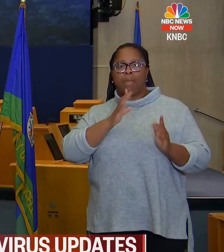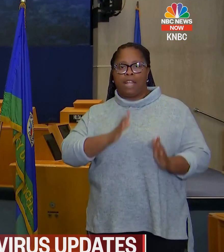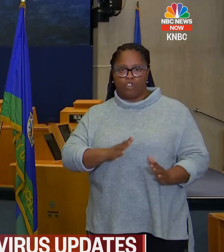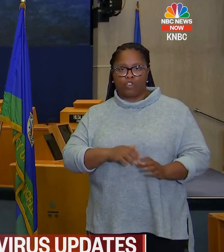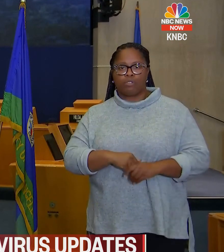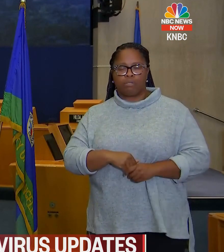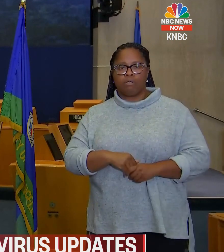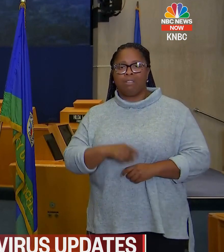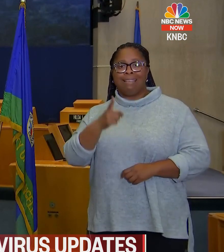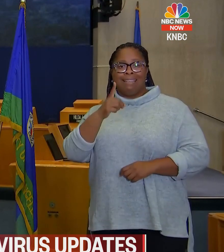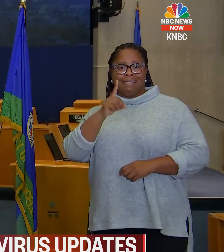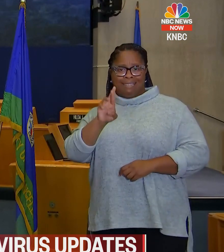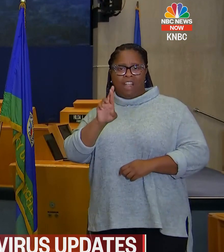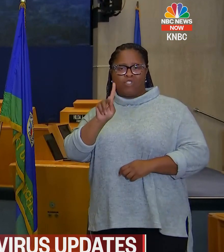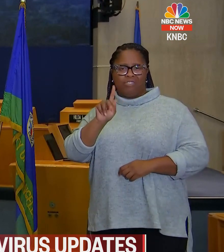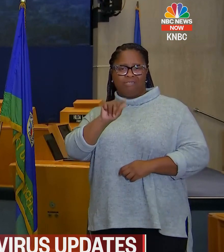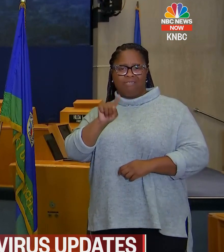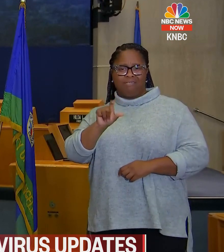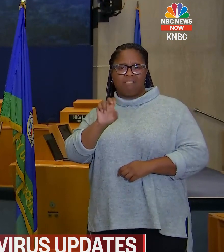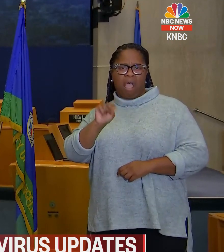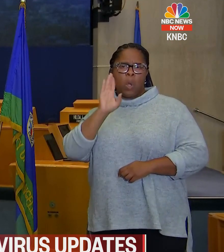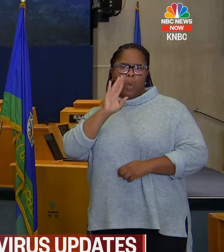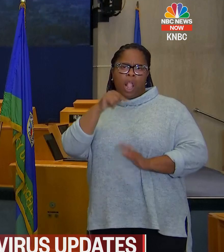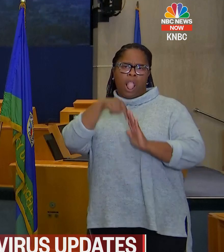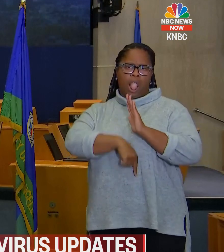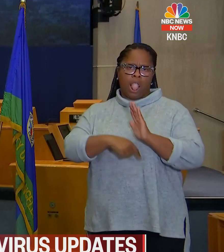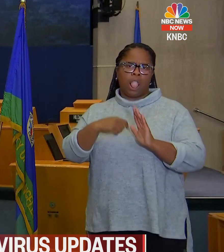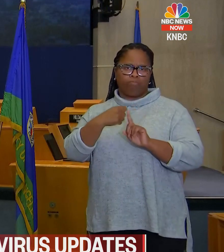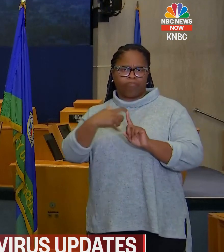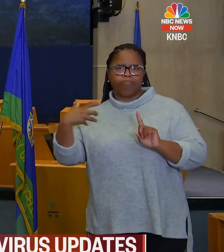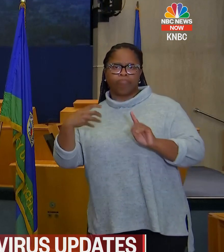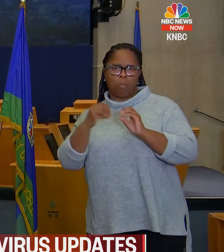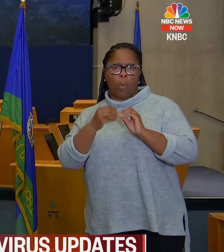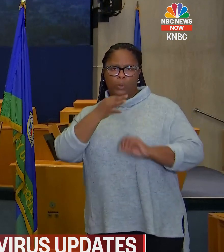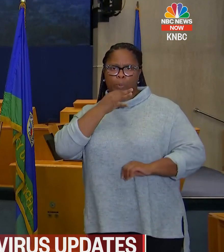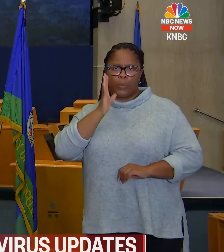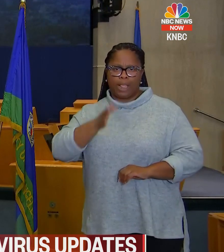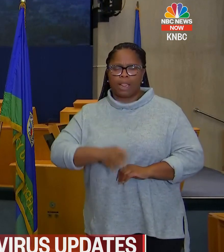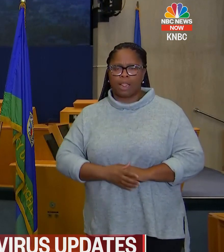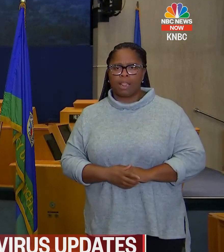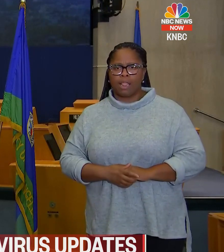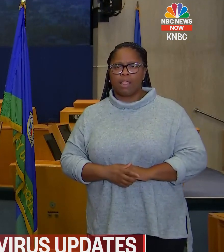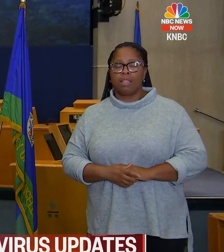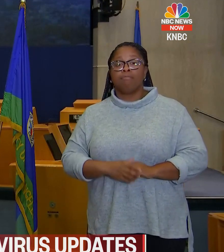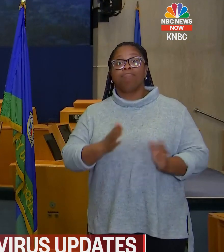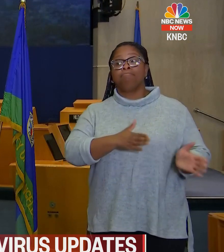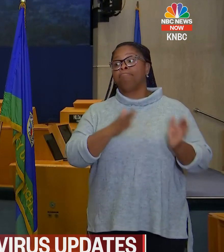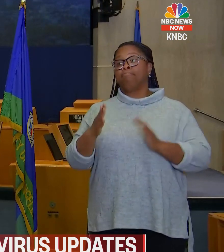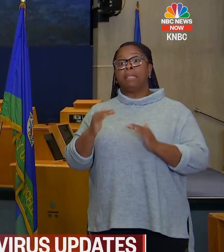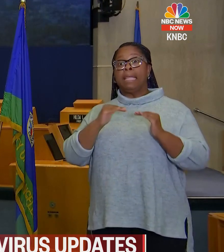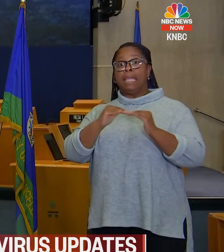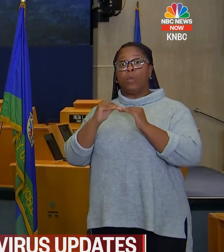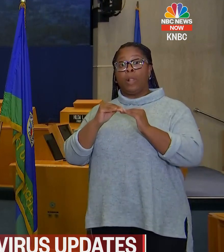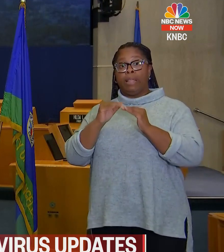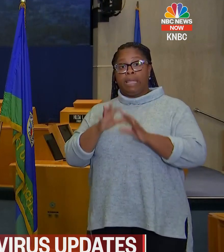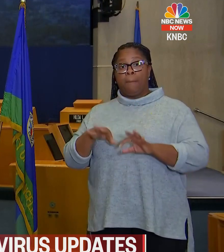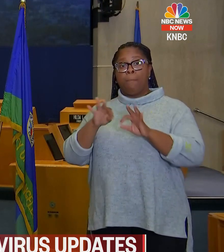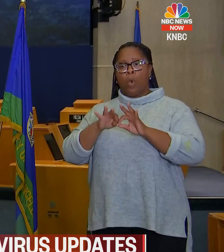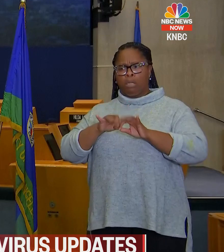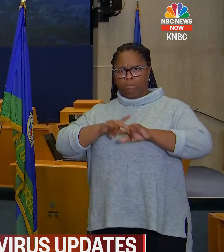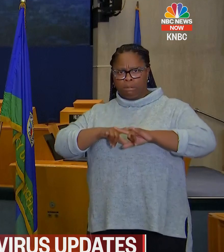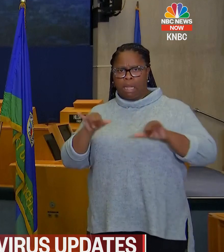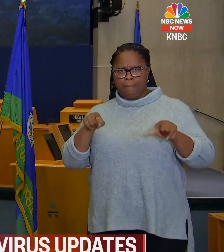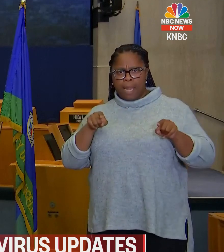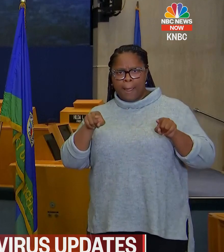Clayton Kazan will speak more on that rollout shortly. But of equal importance and concurrent to this